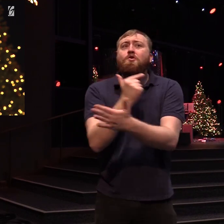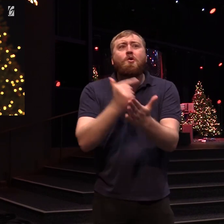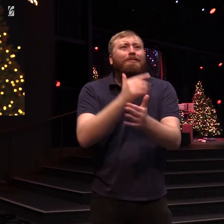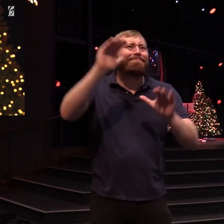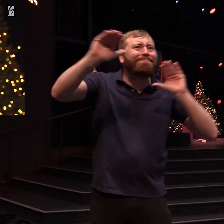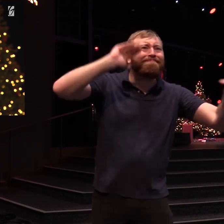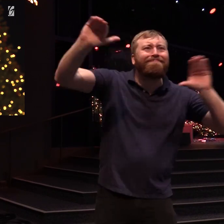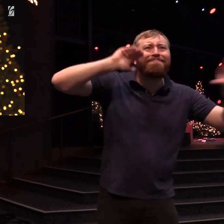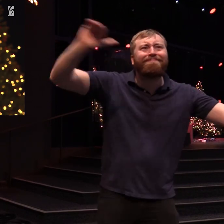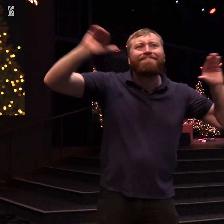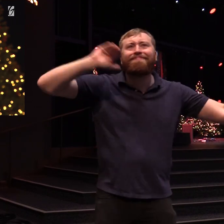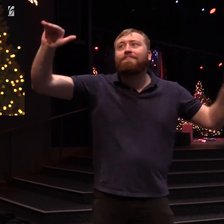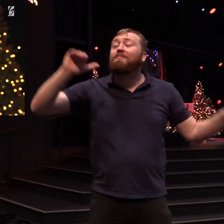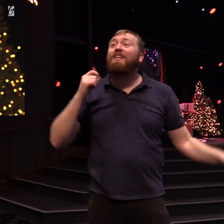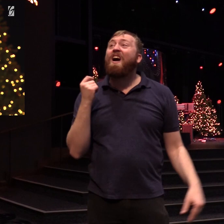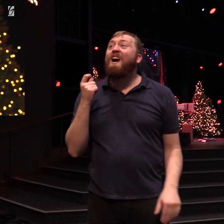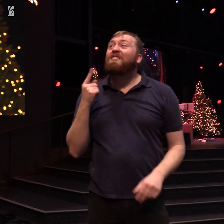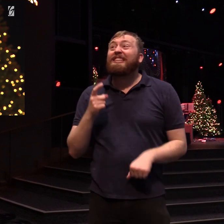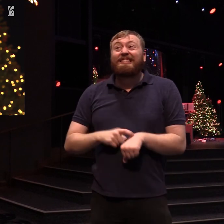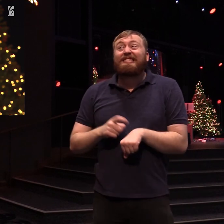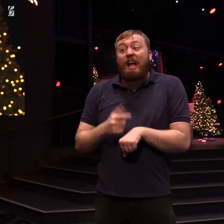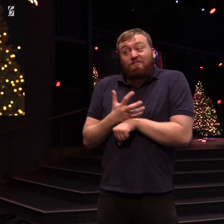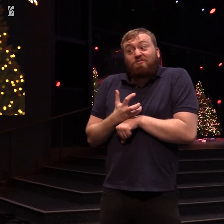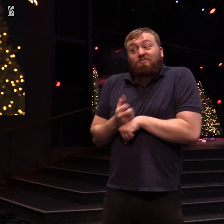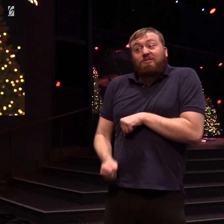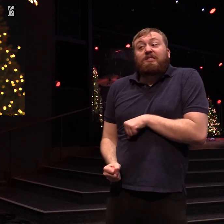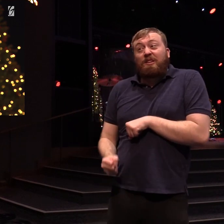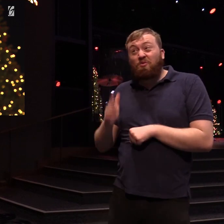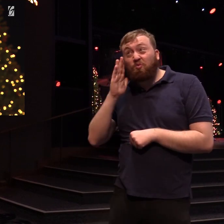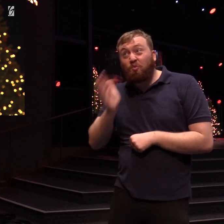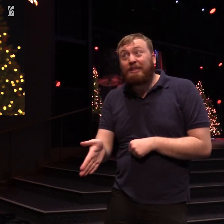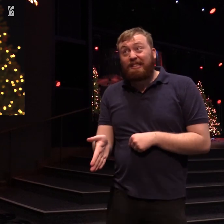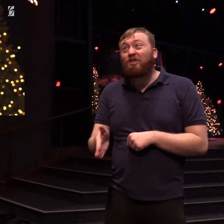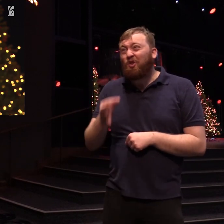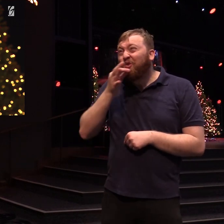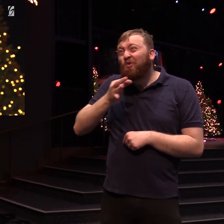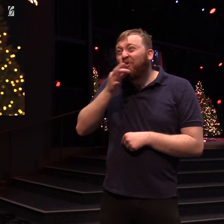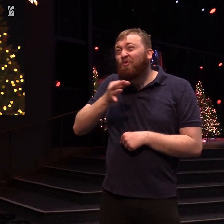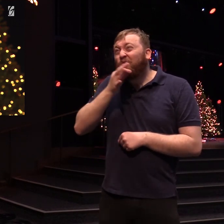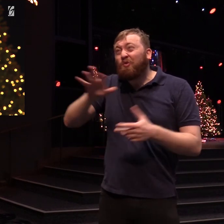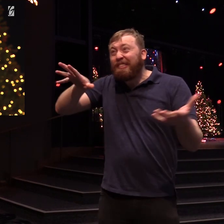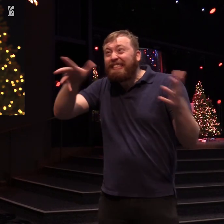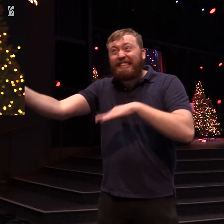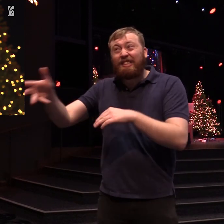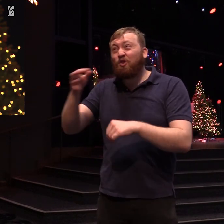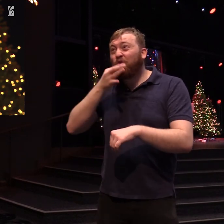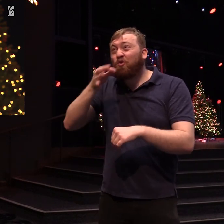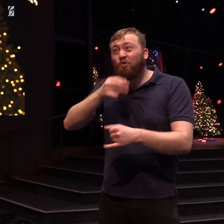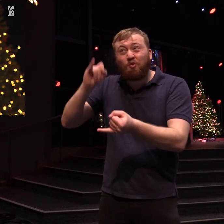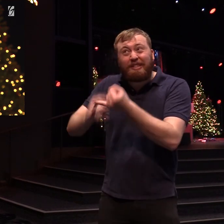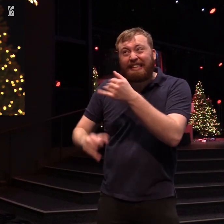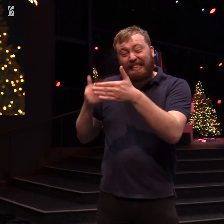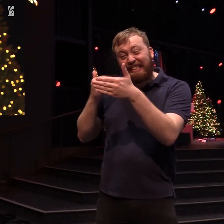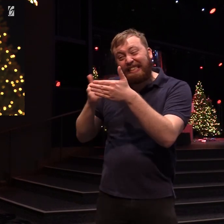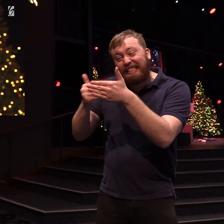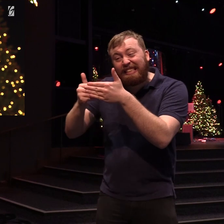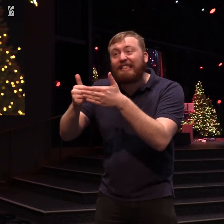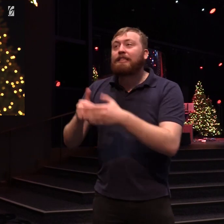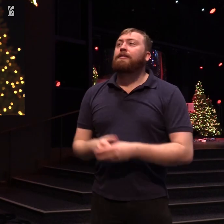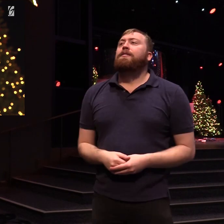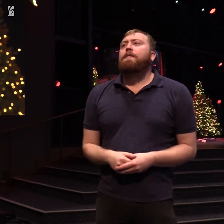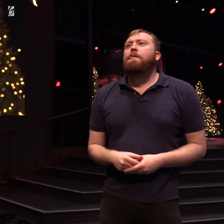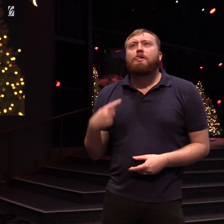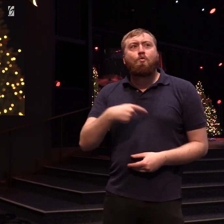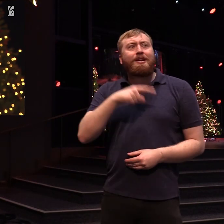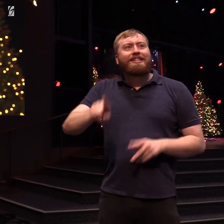because we see the clock is ticking and the time is drawing near. We need people to